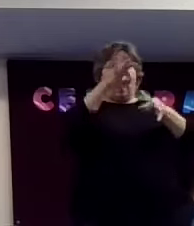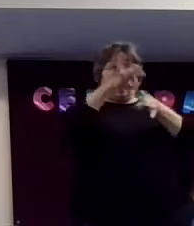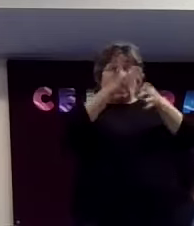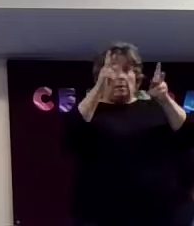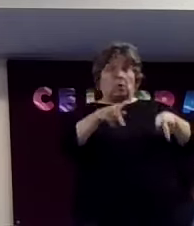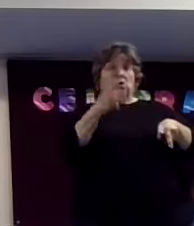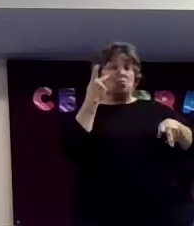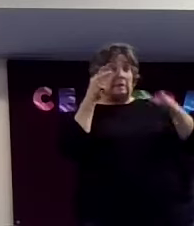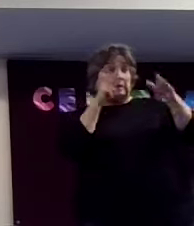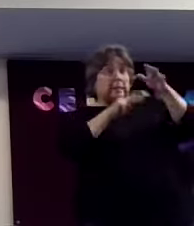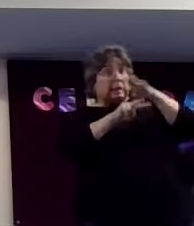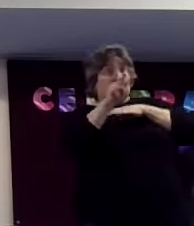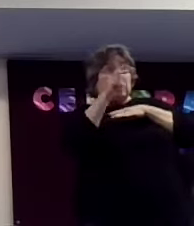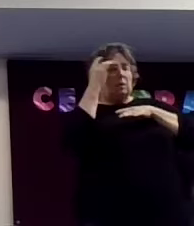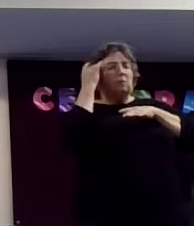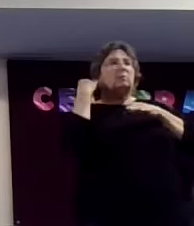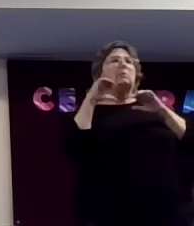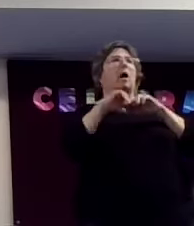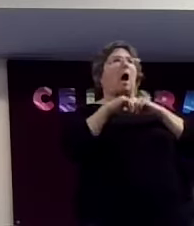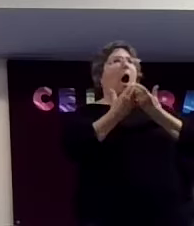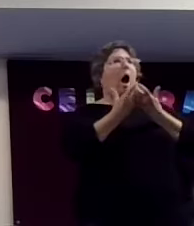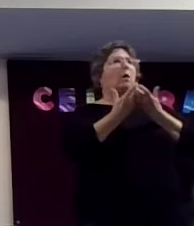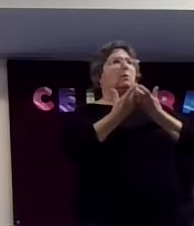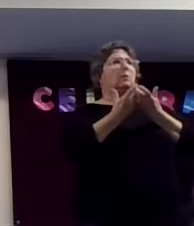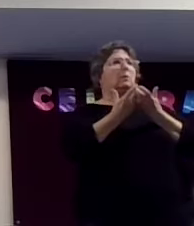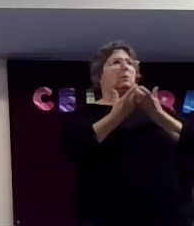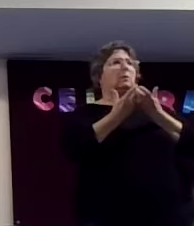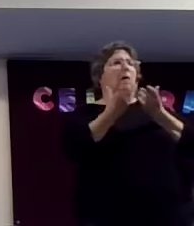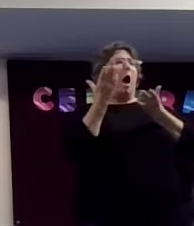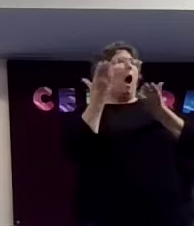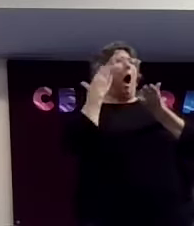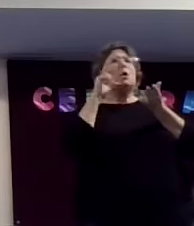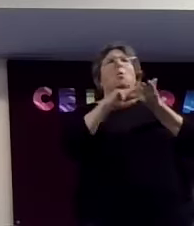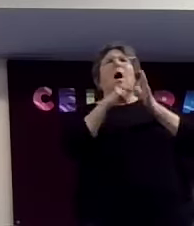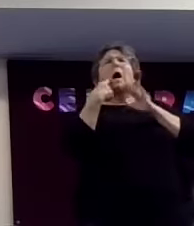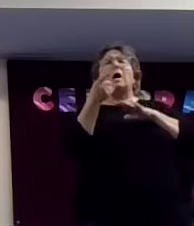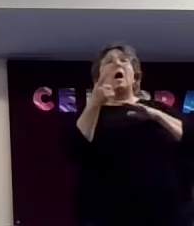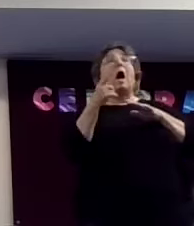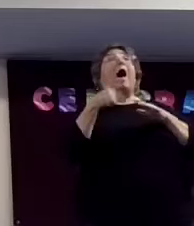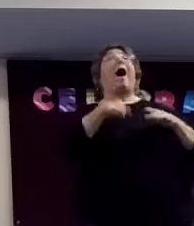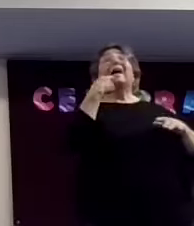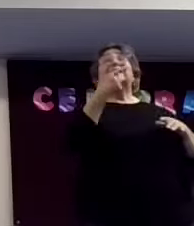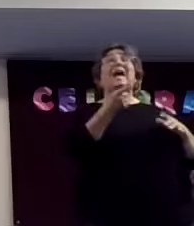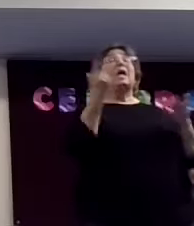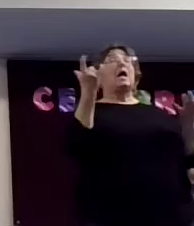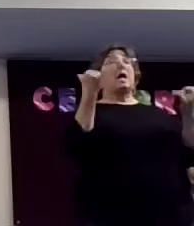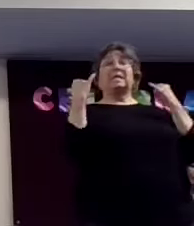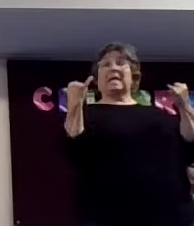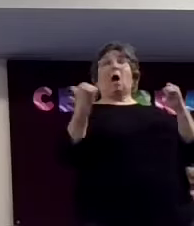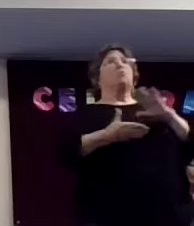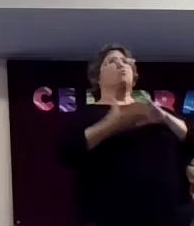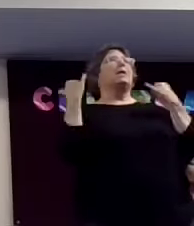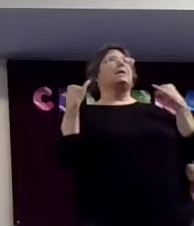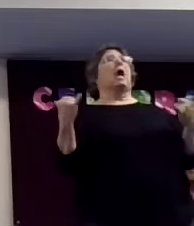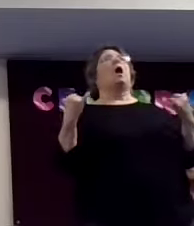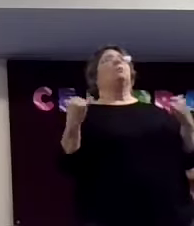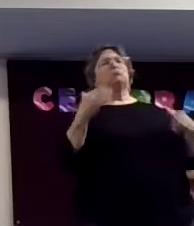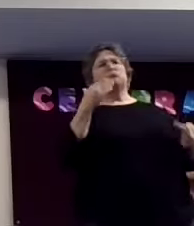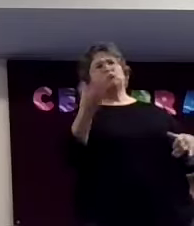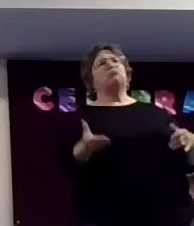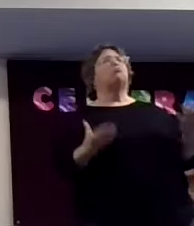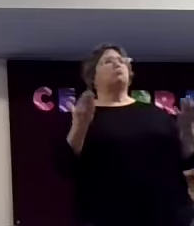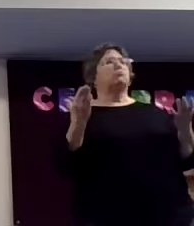elected person, you can see into the future how. Meaning, I don't know what I'm saying. No, I can't. No, what I'm saying is, I think how it's operating now is